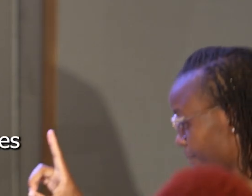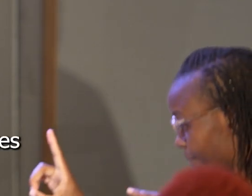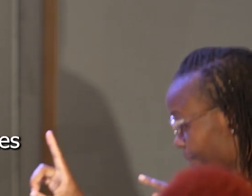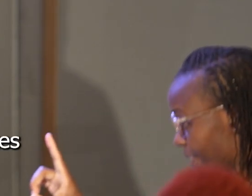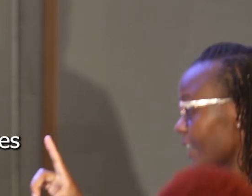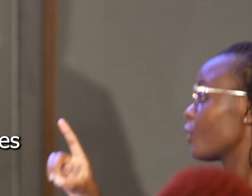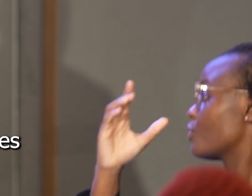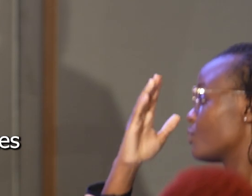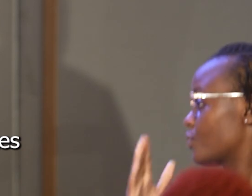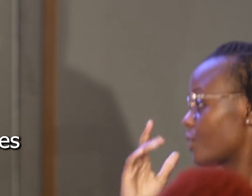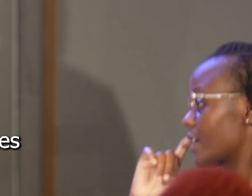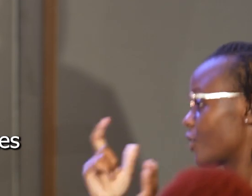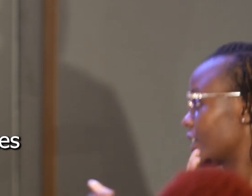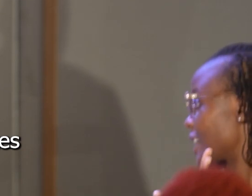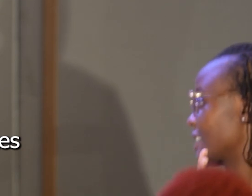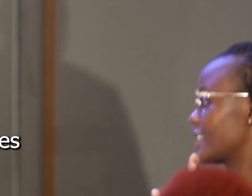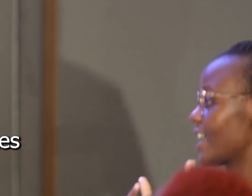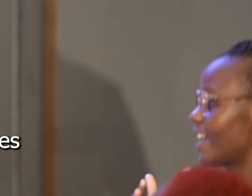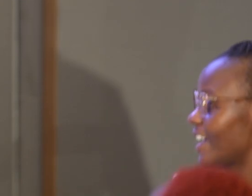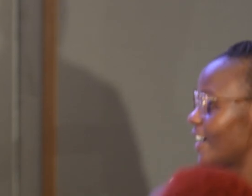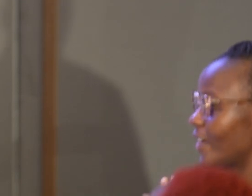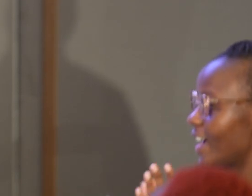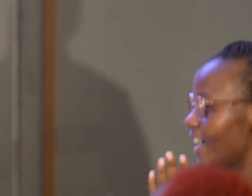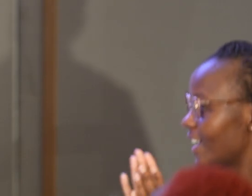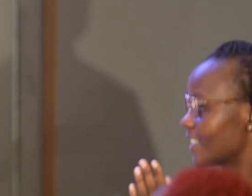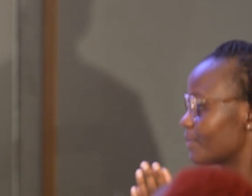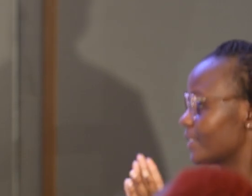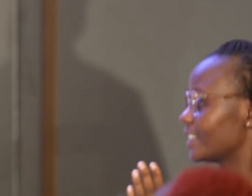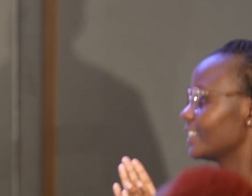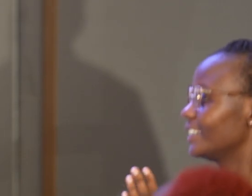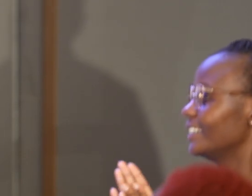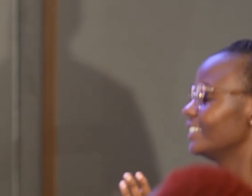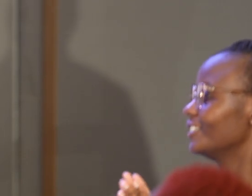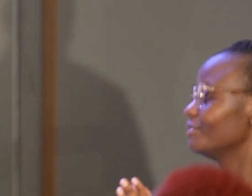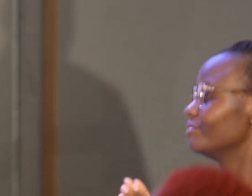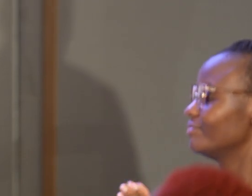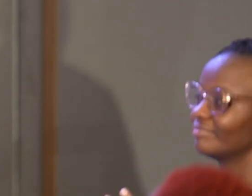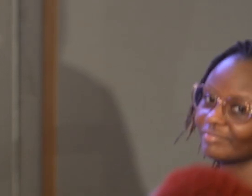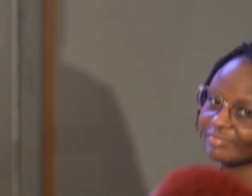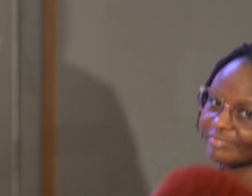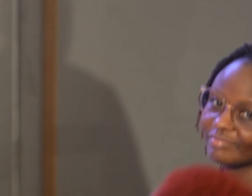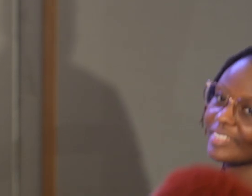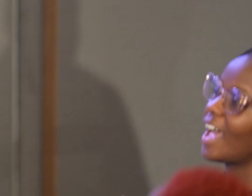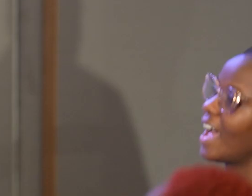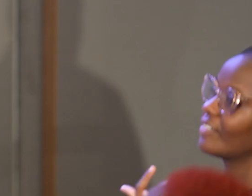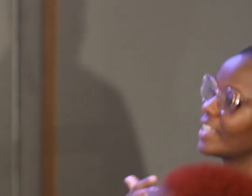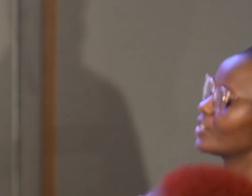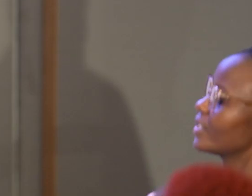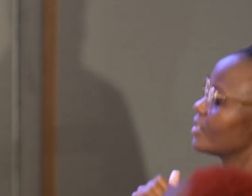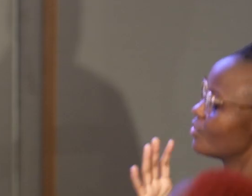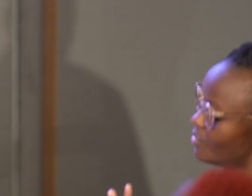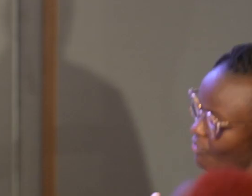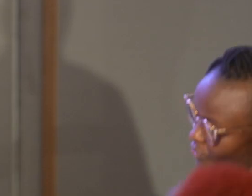also recognizes our aspirations, there are some things that are very contextualized to